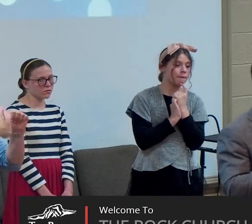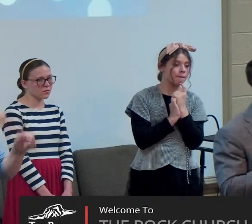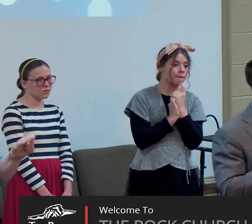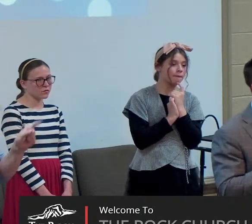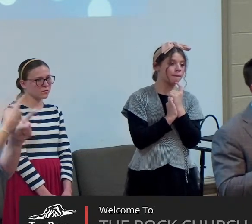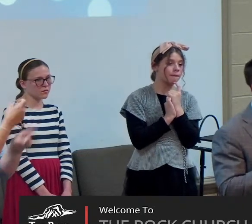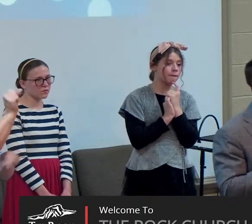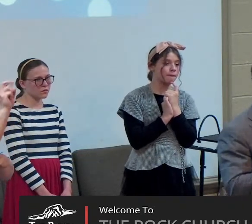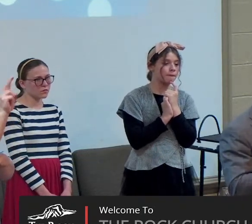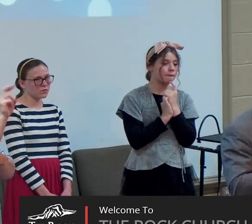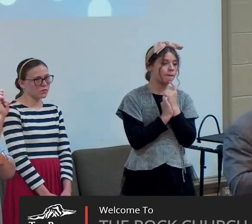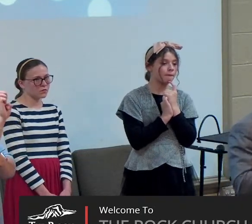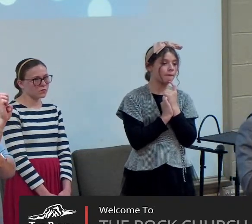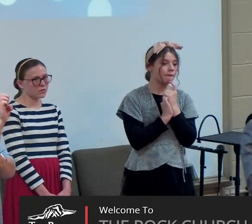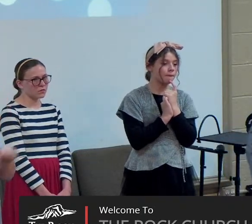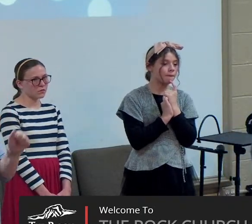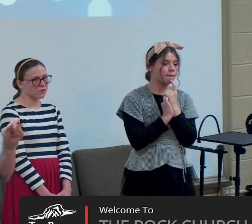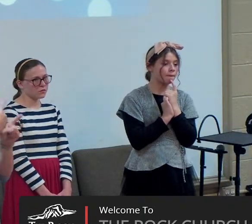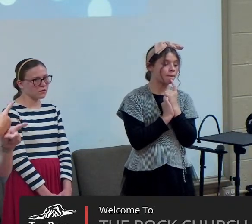prayers. That's right. Sister Linda.